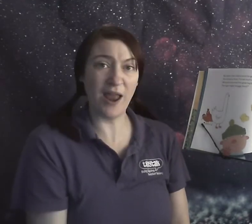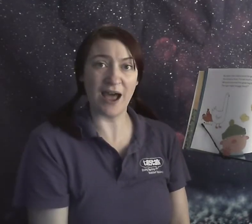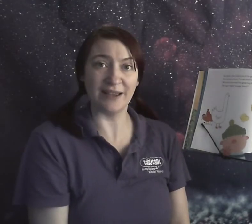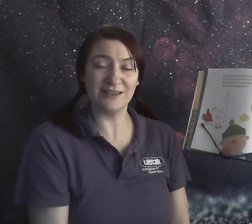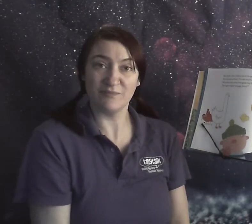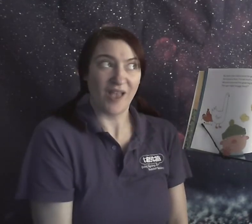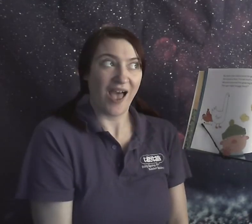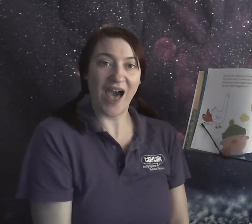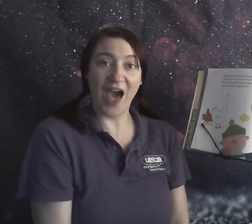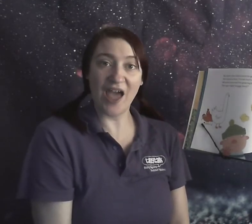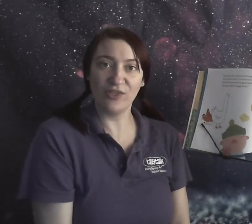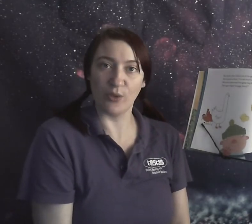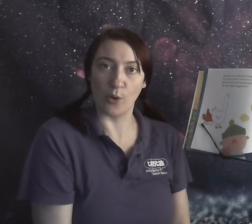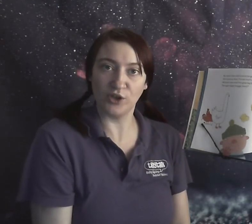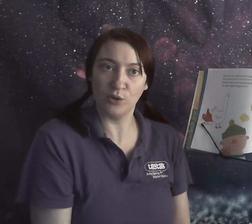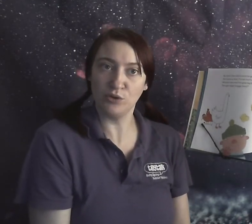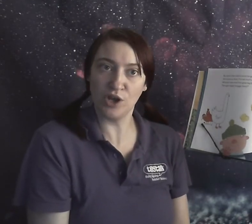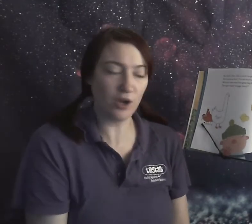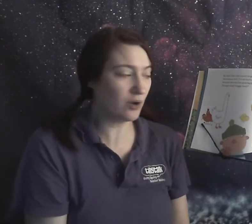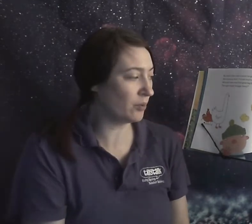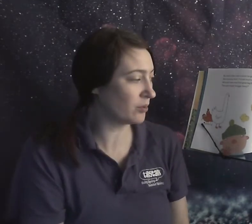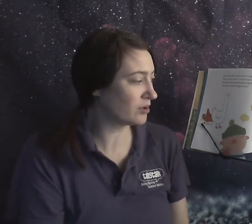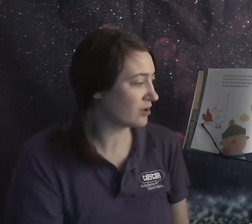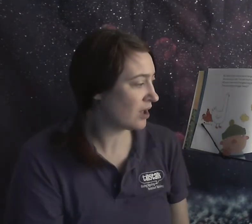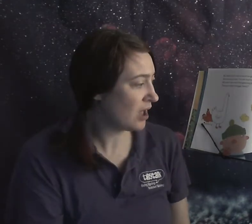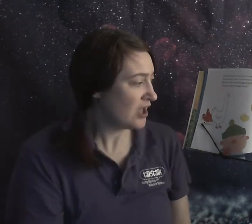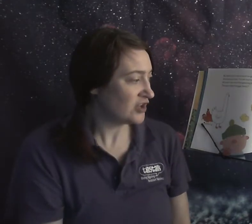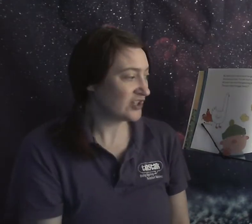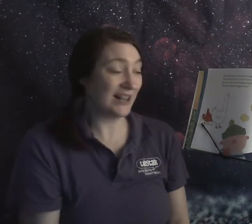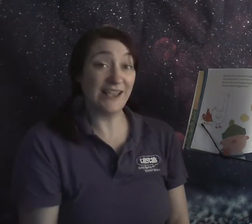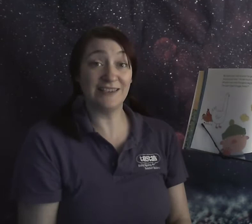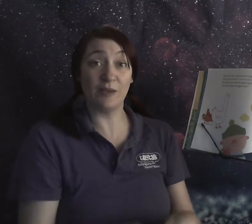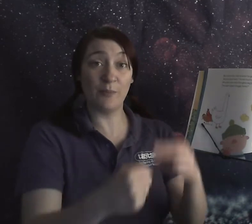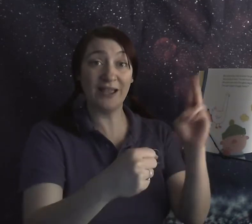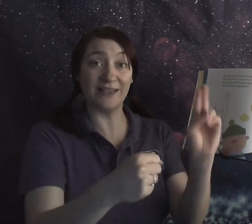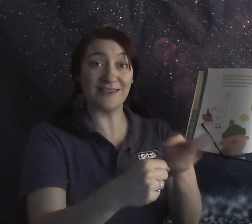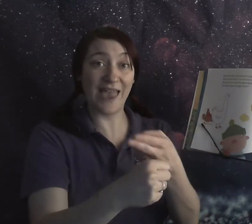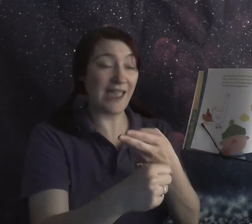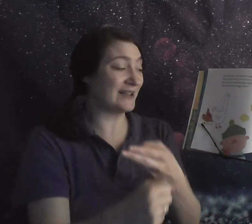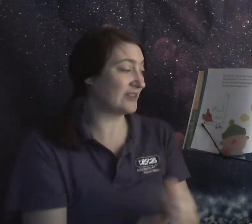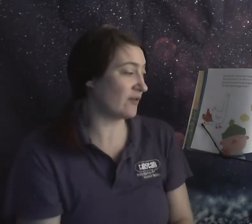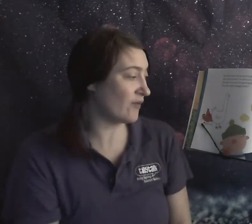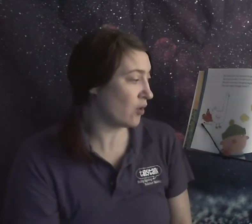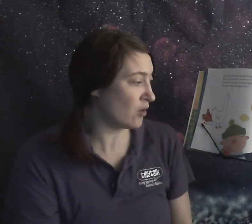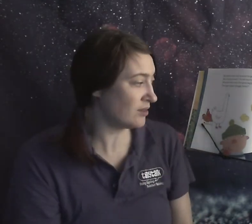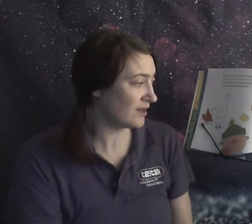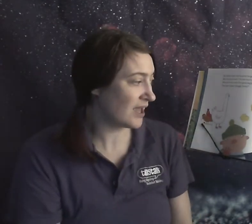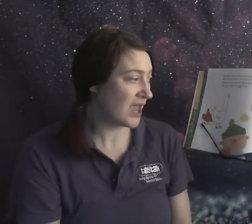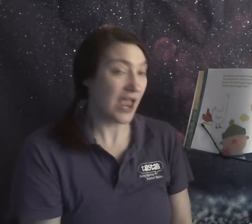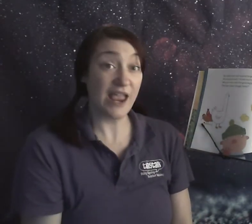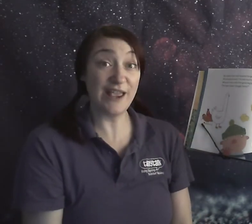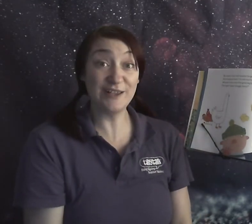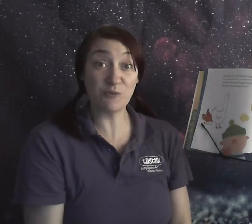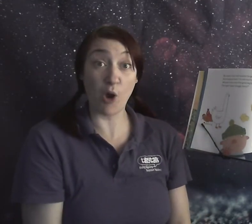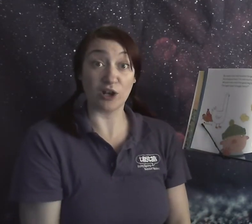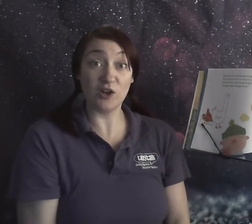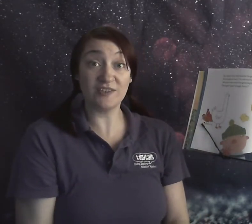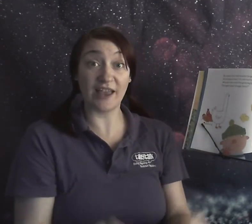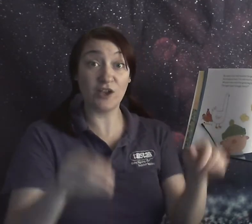replied, I thought you knew. She lays the biggest eggs of all. Each one looks like a